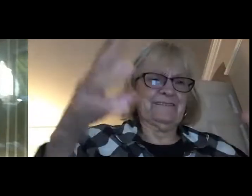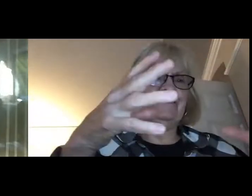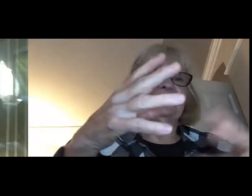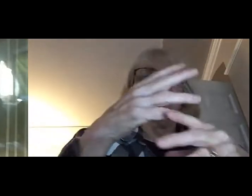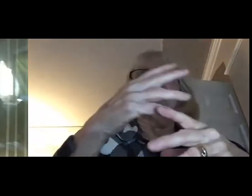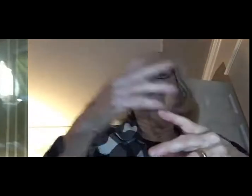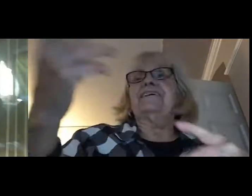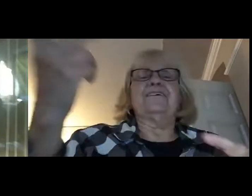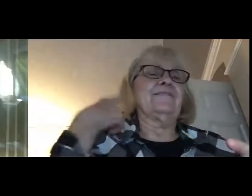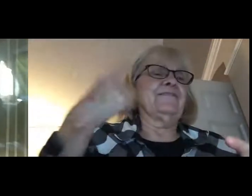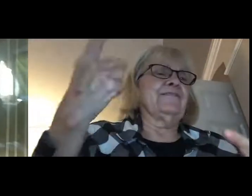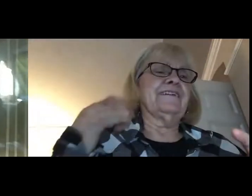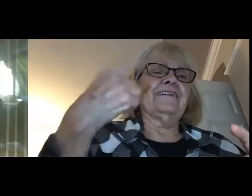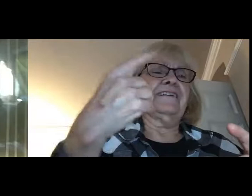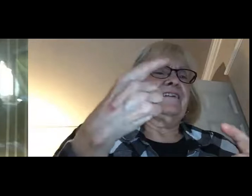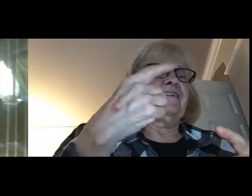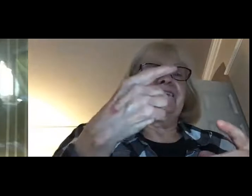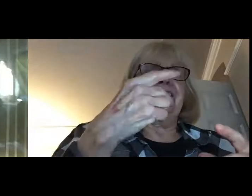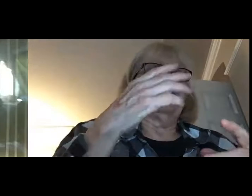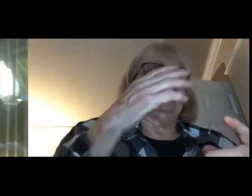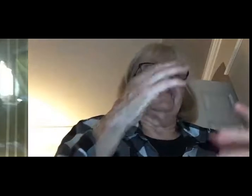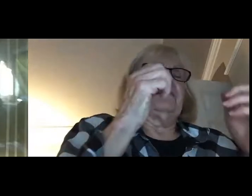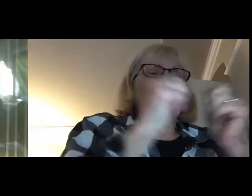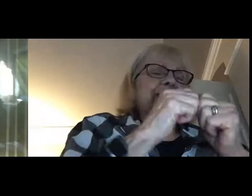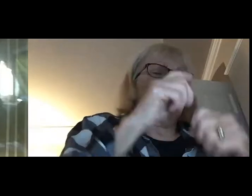very, very, very, very much.